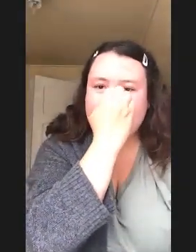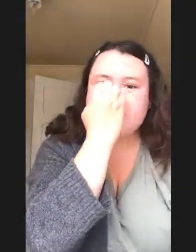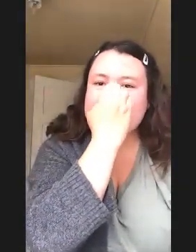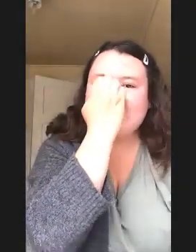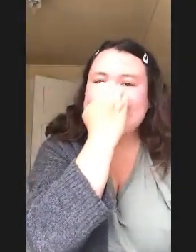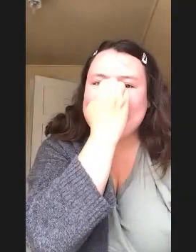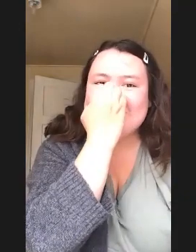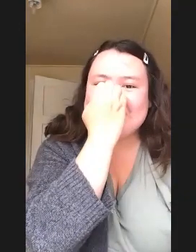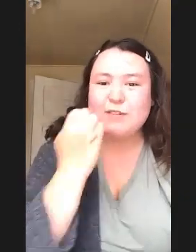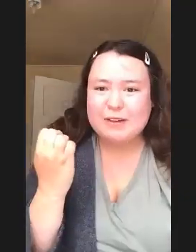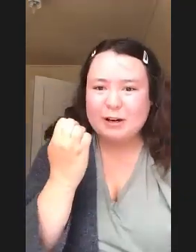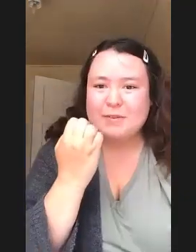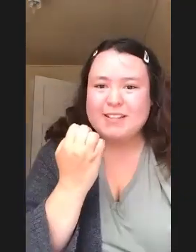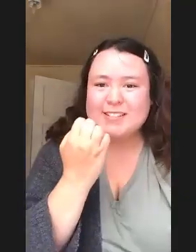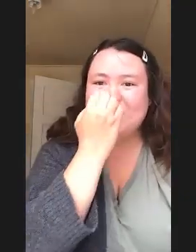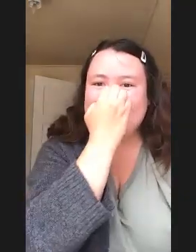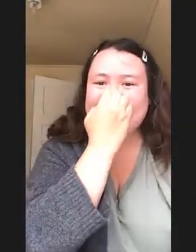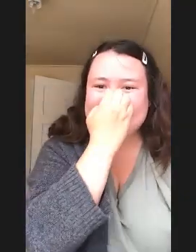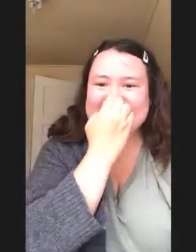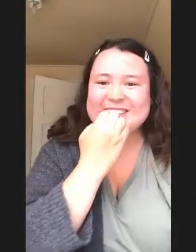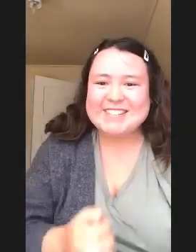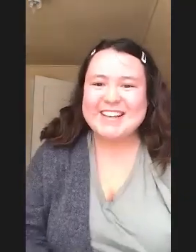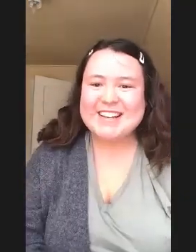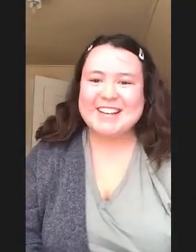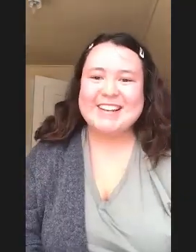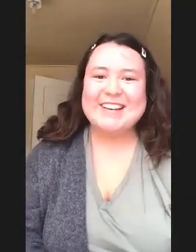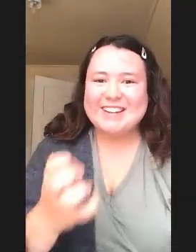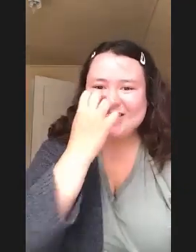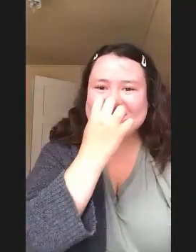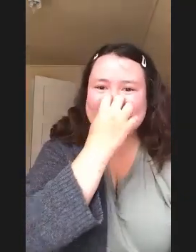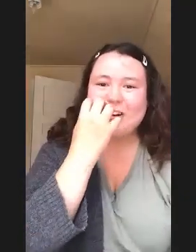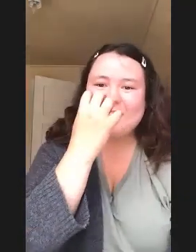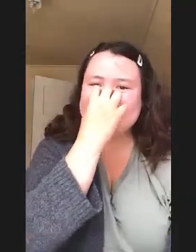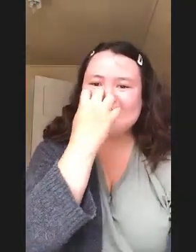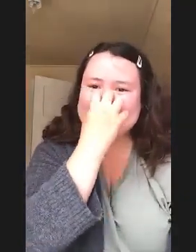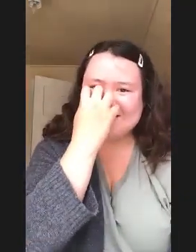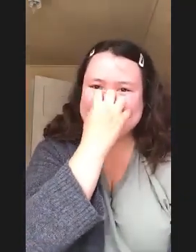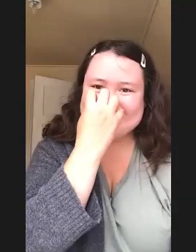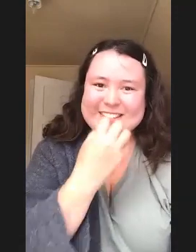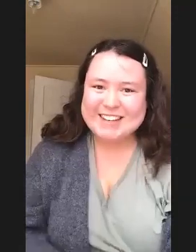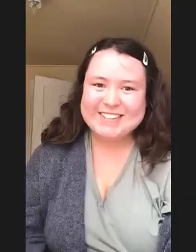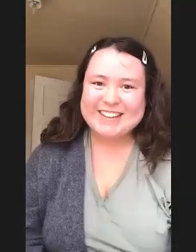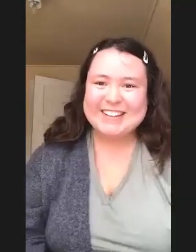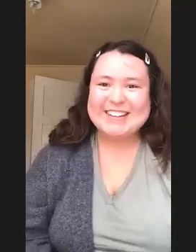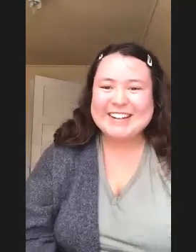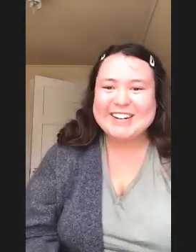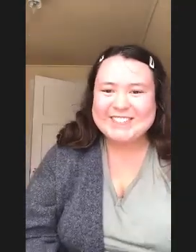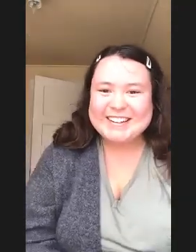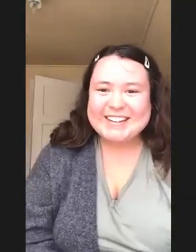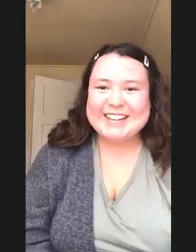nose like that. That's what my mom has taught me. She's an Inuk deaf woman, so that's what she taught me.